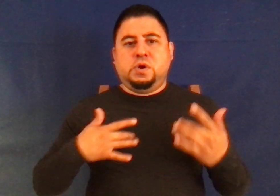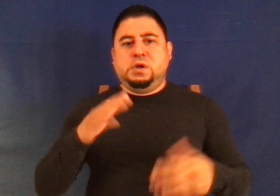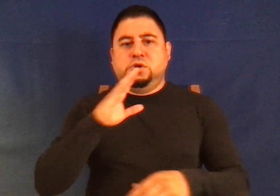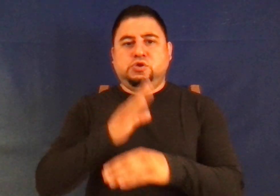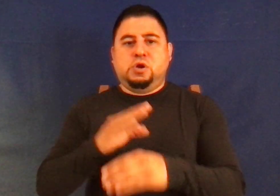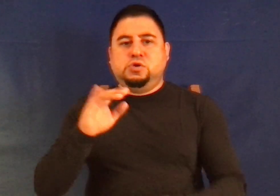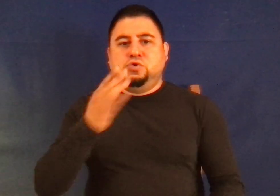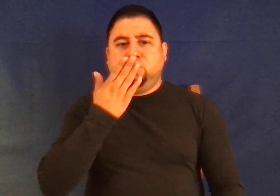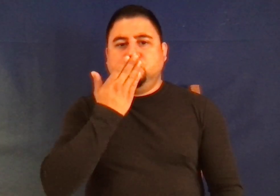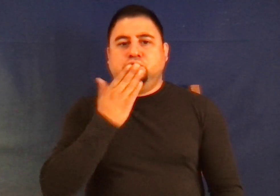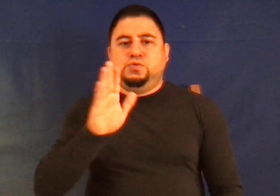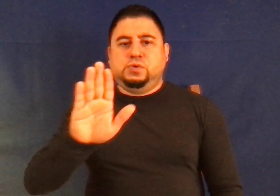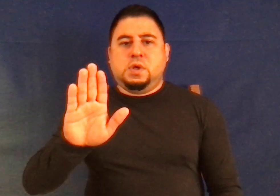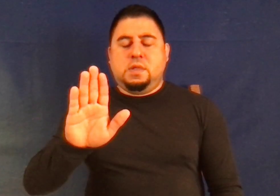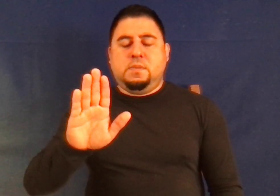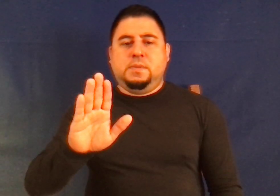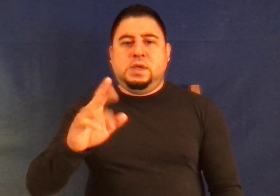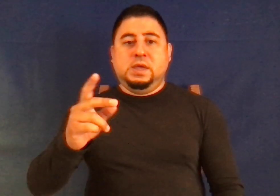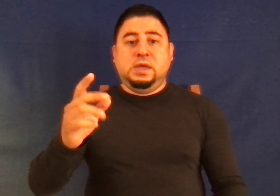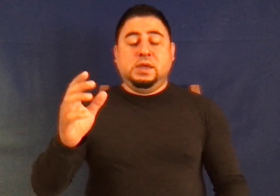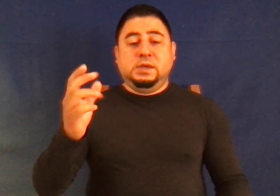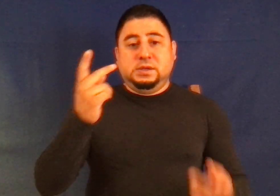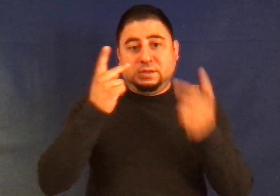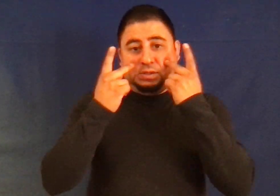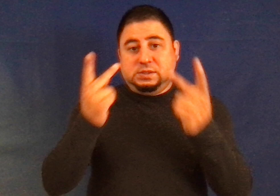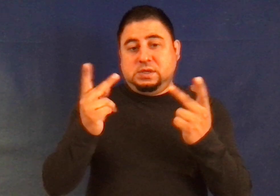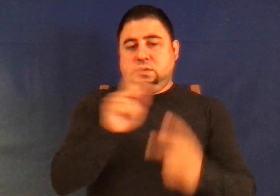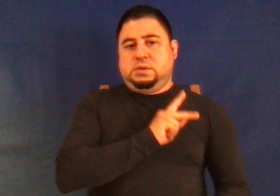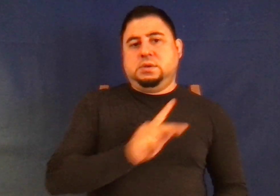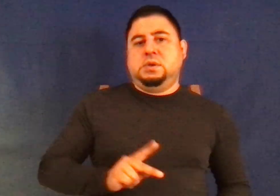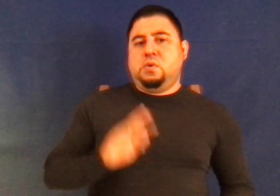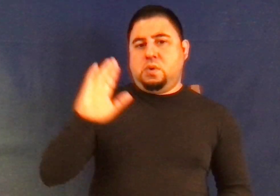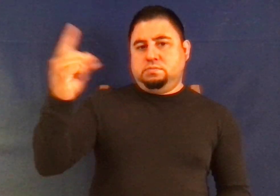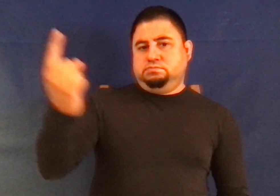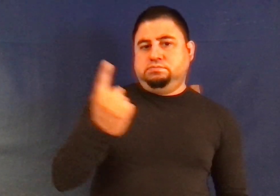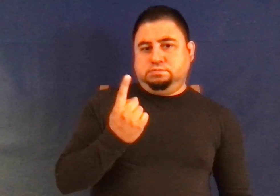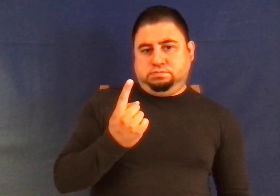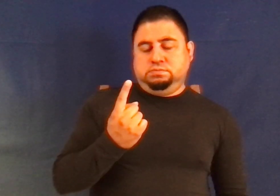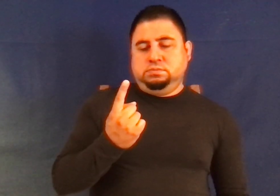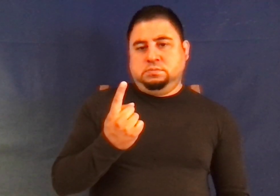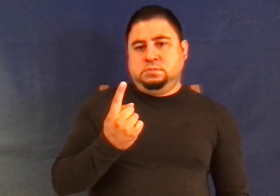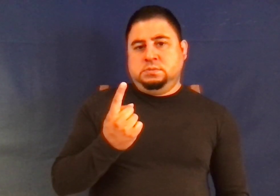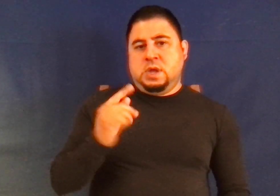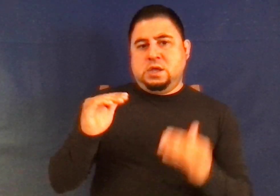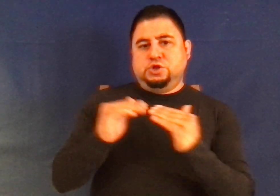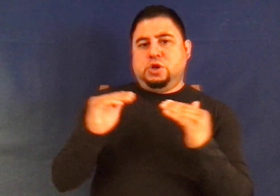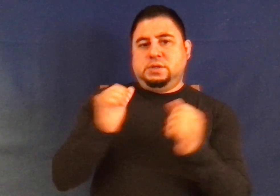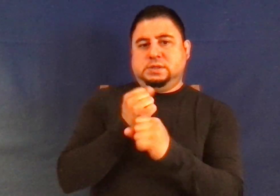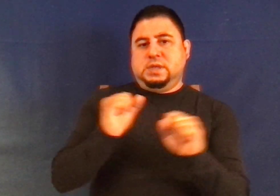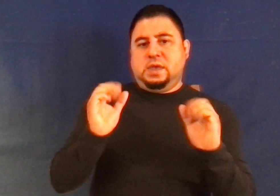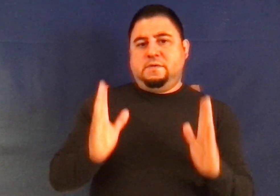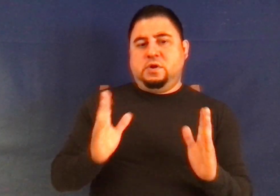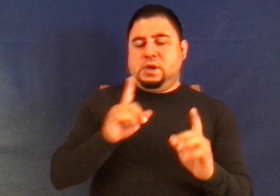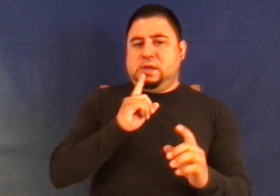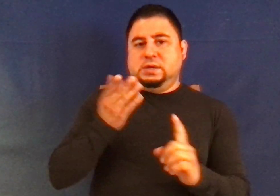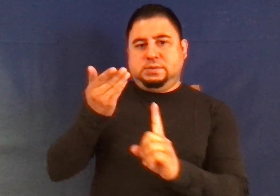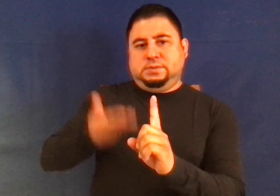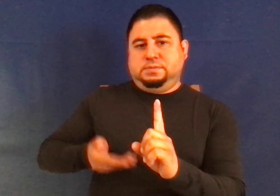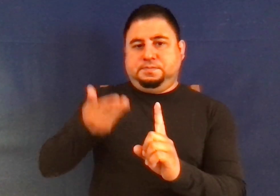Jerusalem. See, your king shall come to you. A just Savior is he.